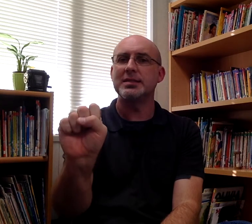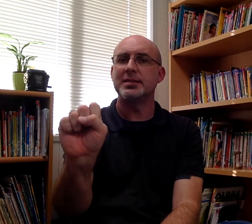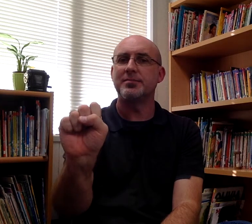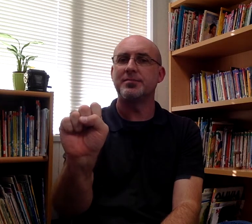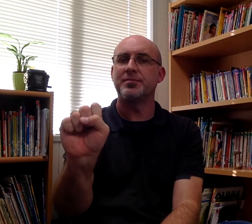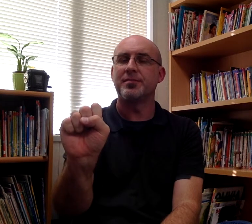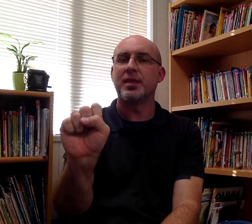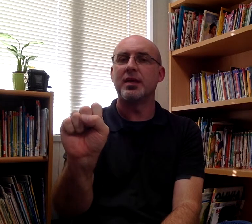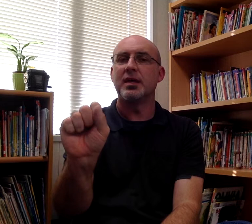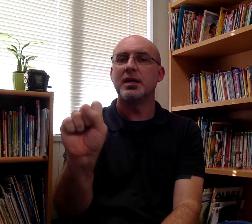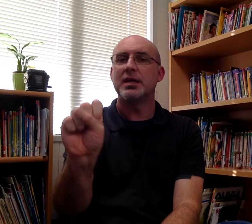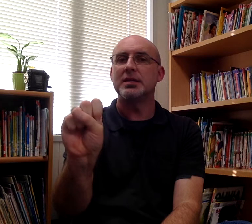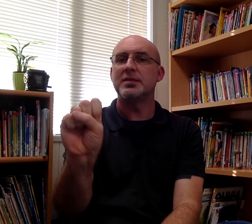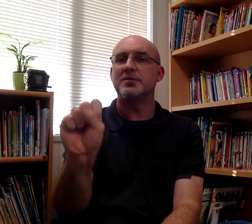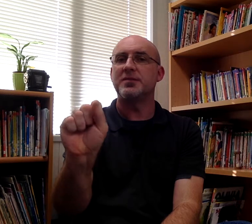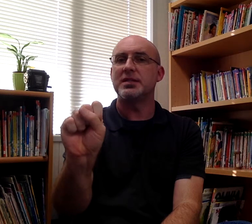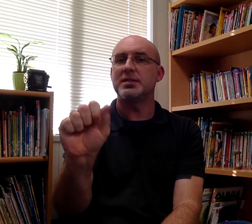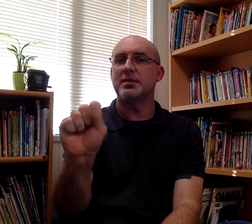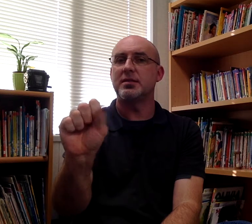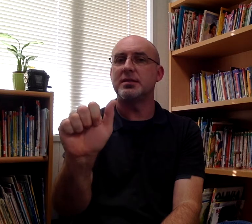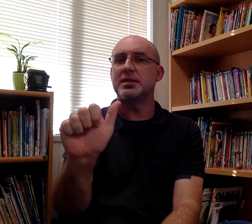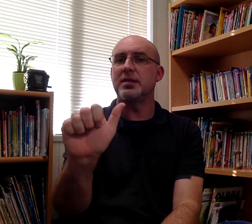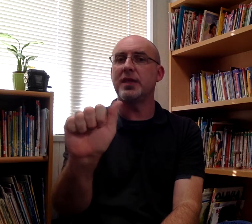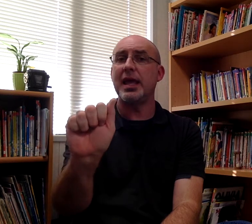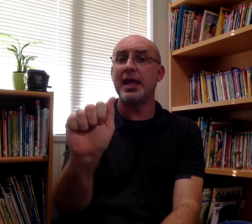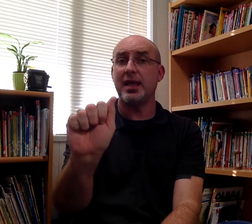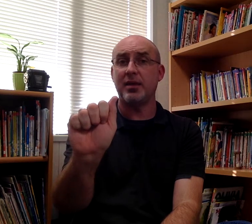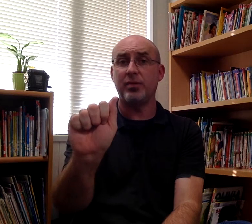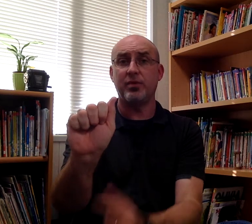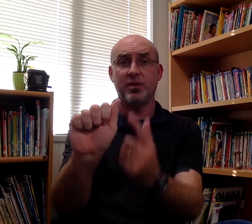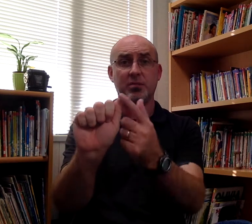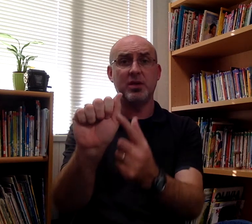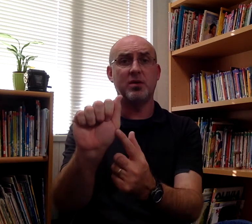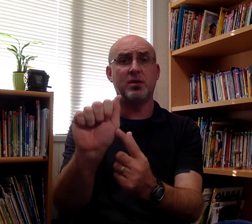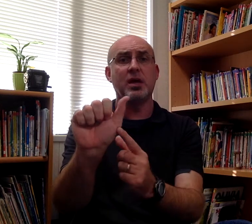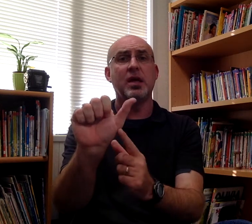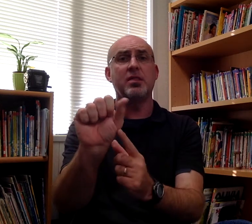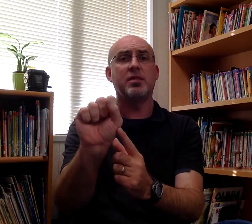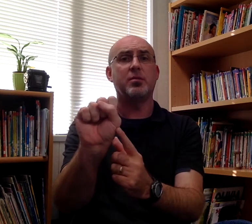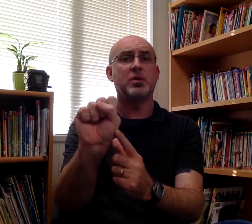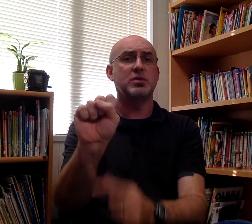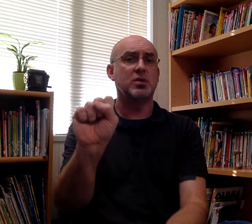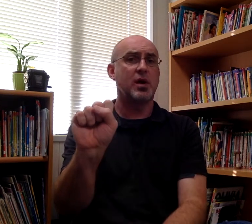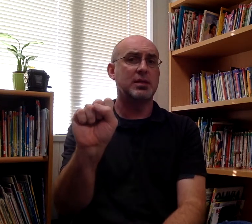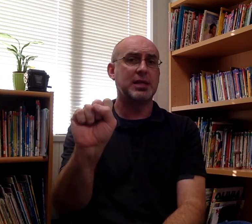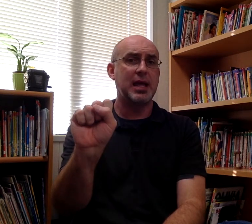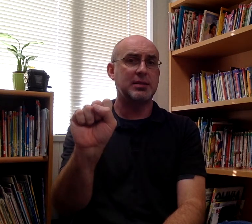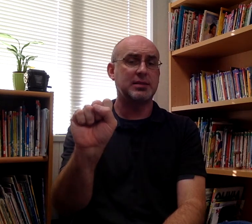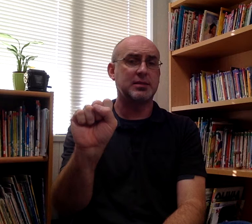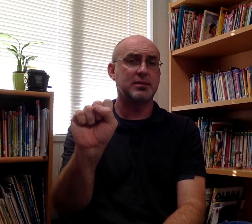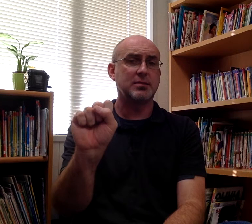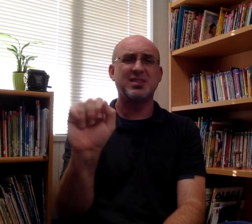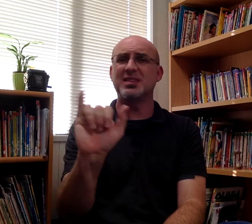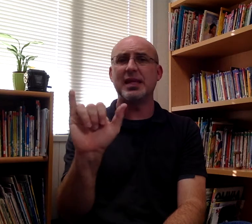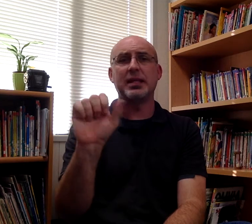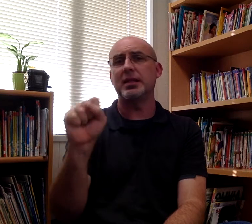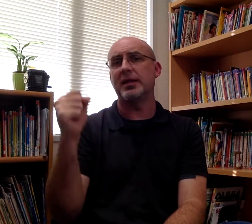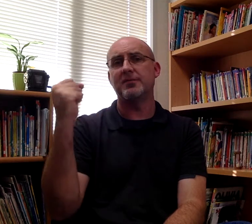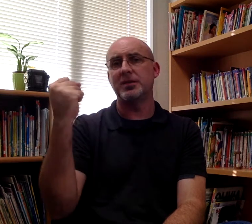S is a fist. Instead of A with your thumb here, the thumb goes across. S. just exactly like a fist you